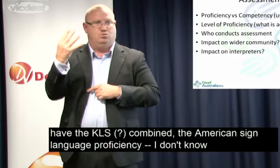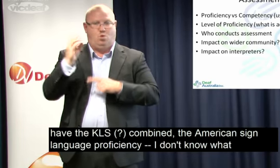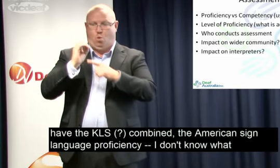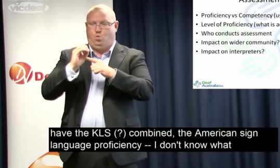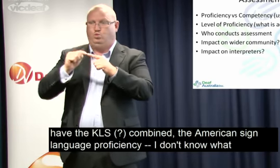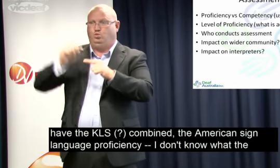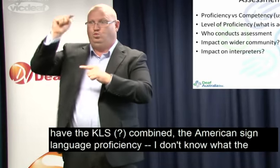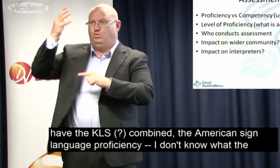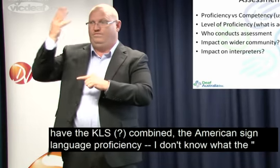4.